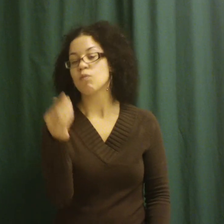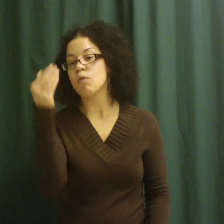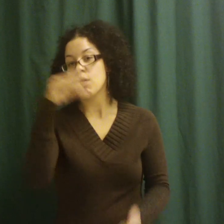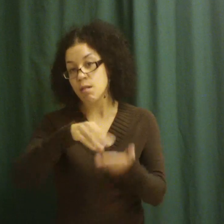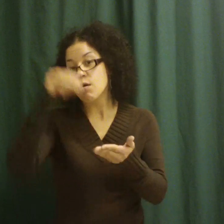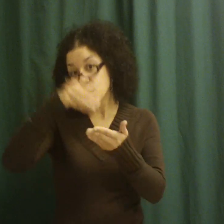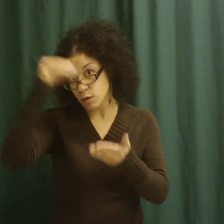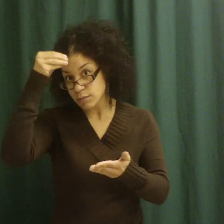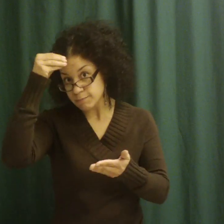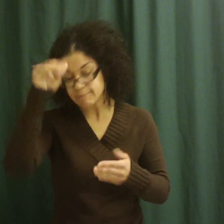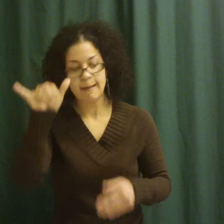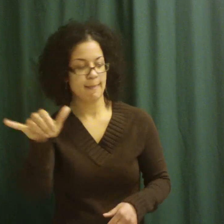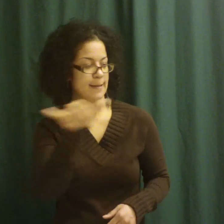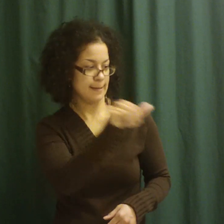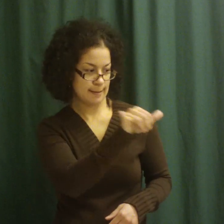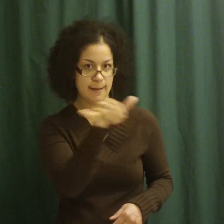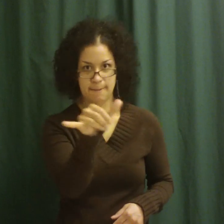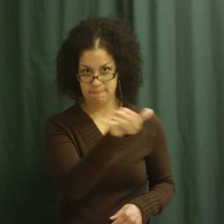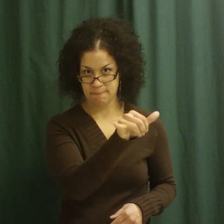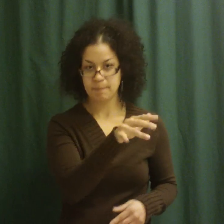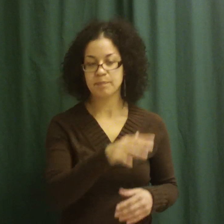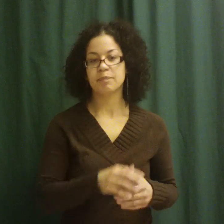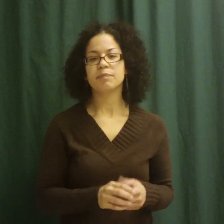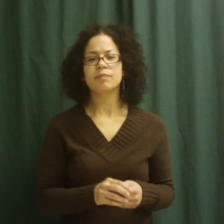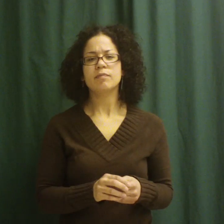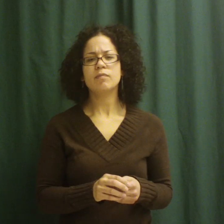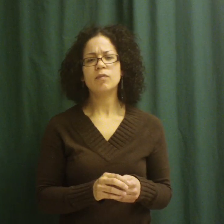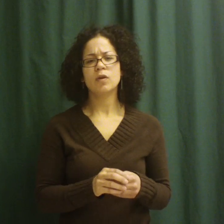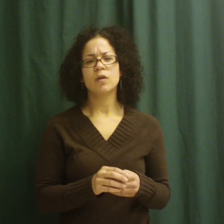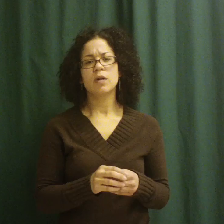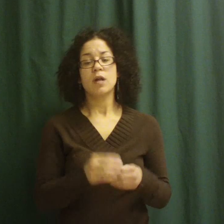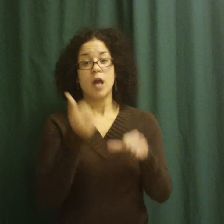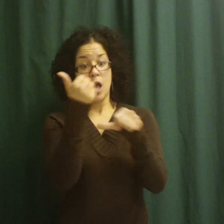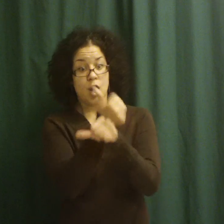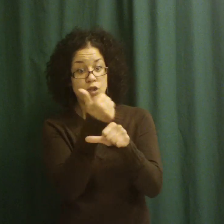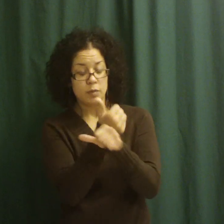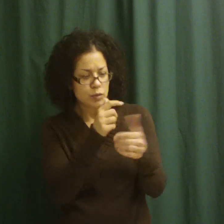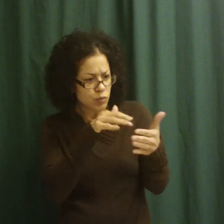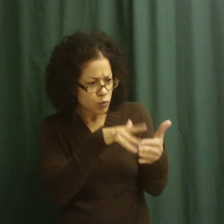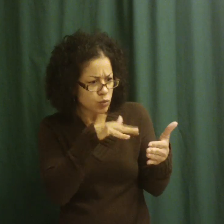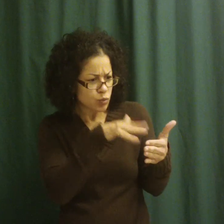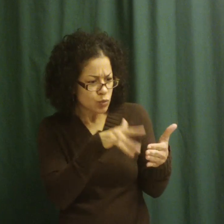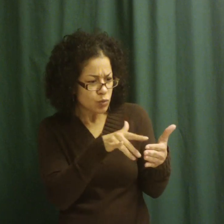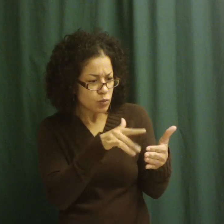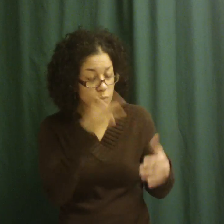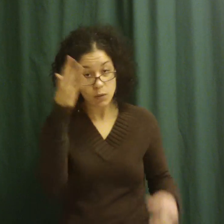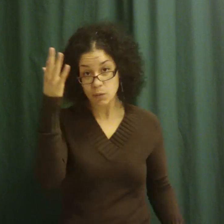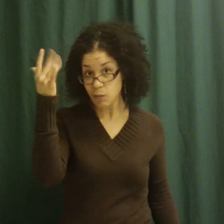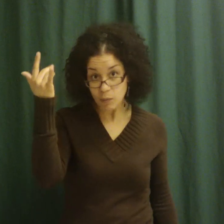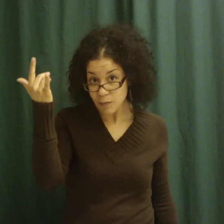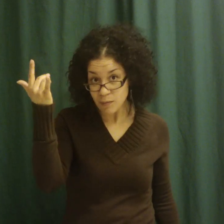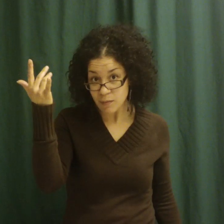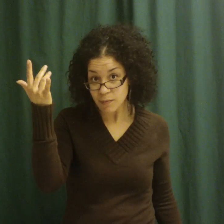Why should you study algebra? For many of you, the answer might be